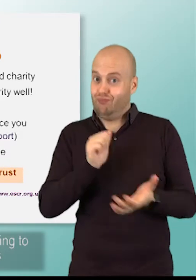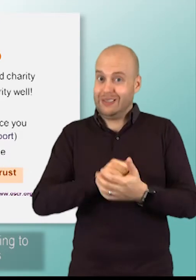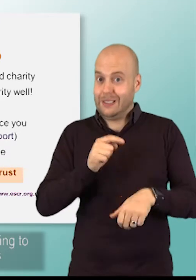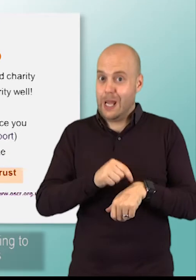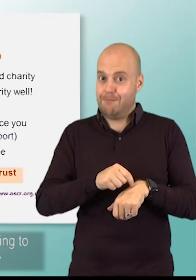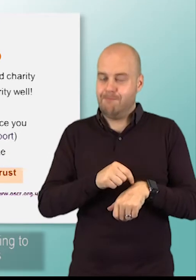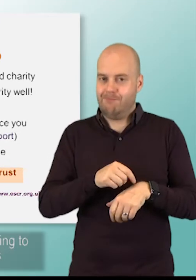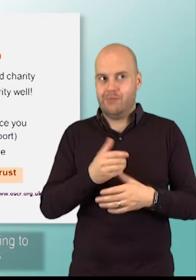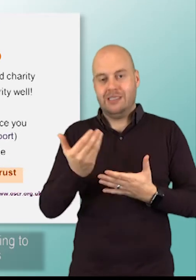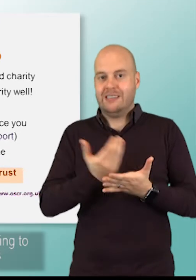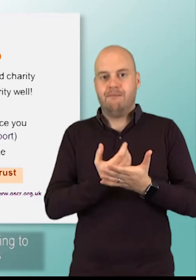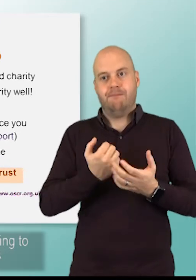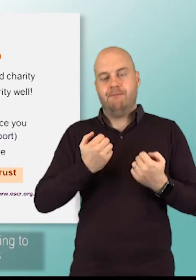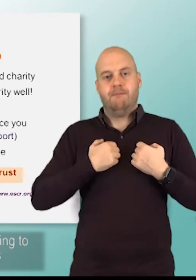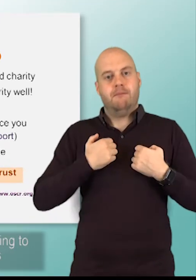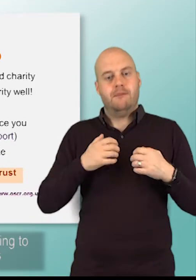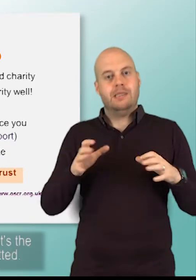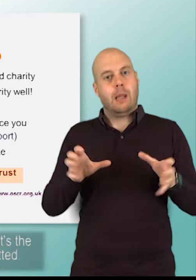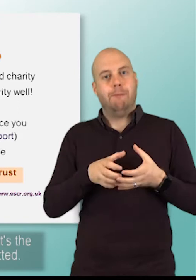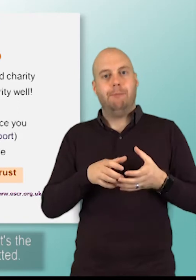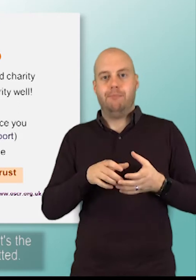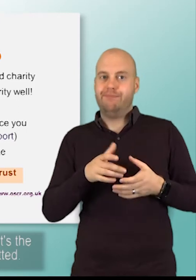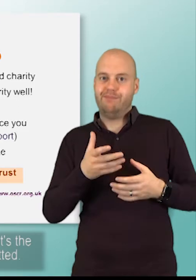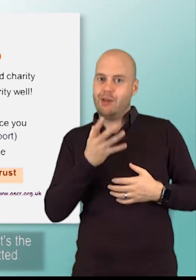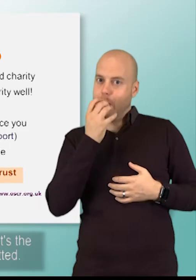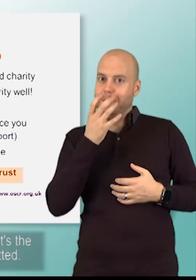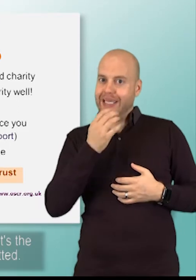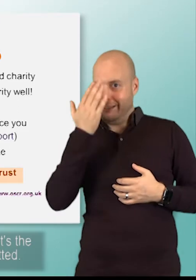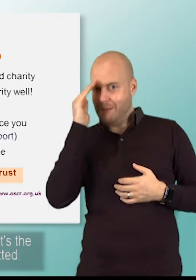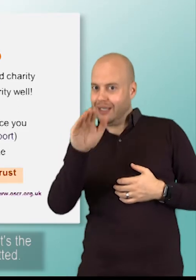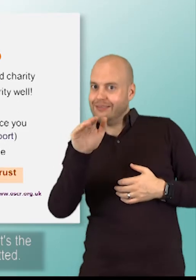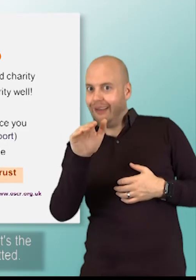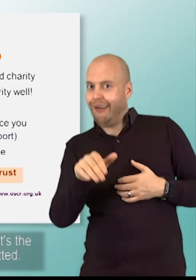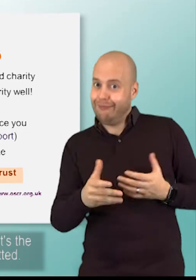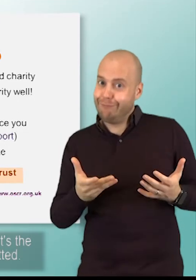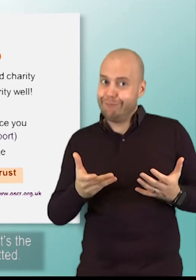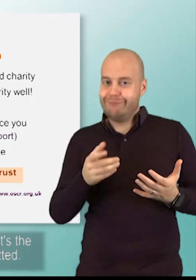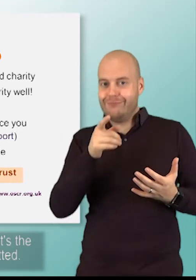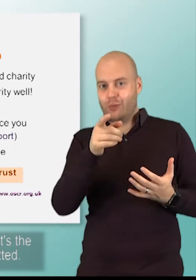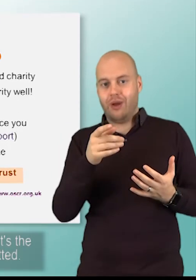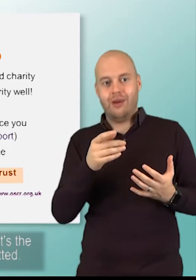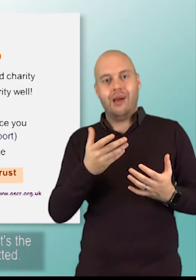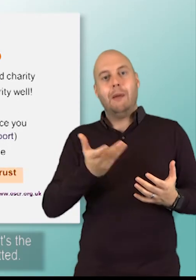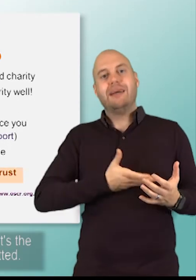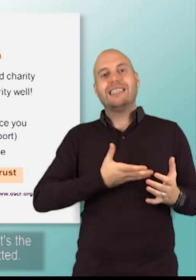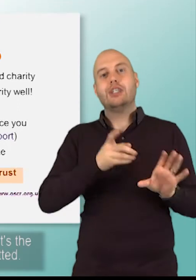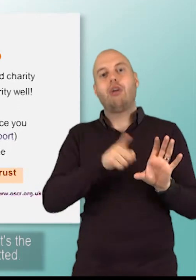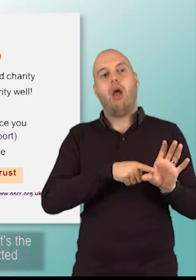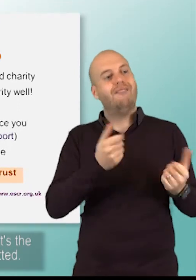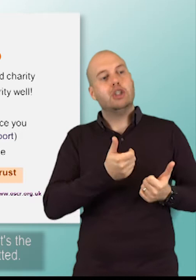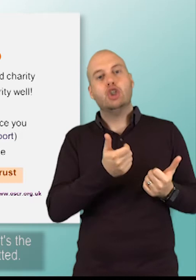increasingly grumpy reminders 9 months after the end of your business year. That's the point at which